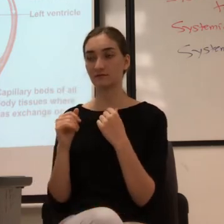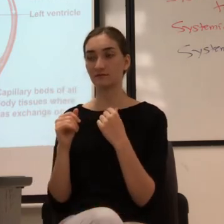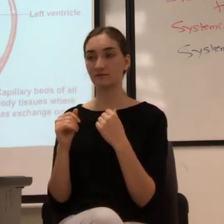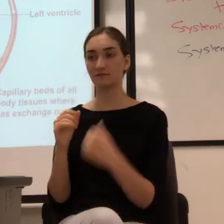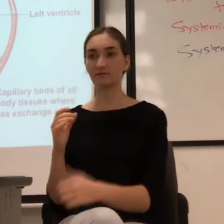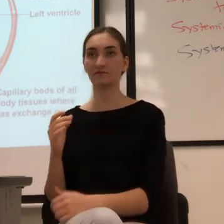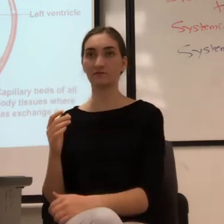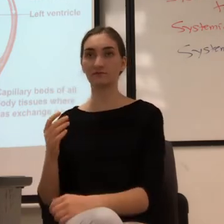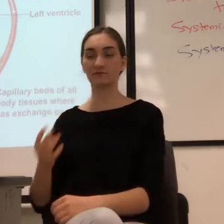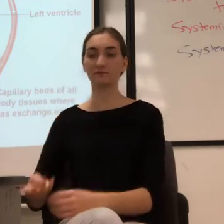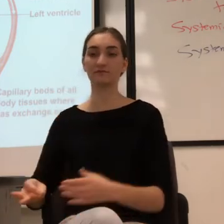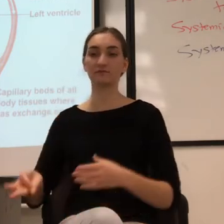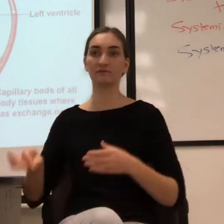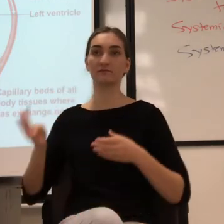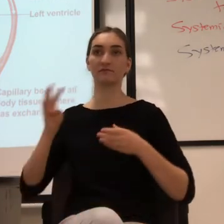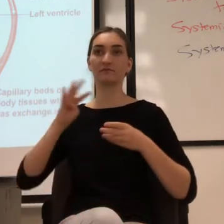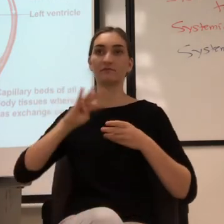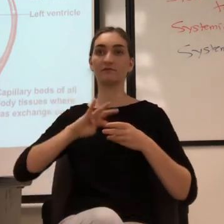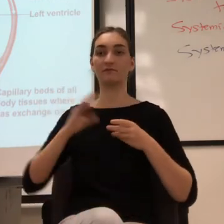to the heart.